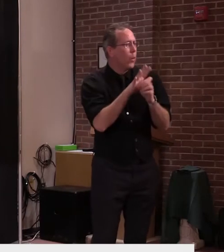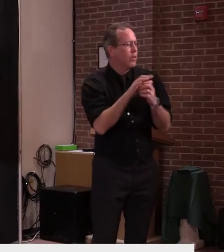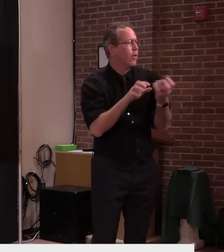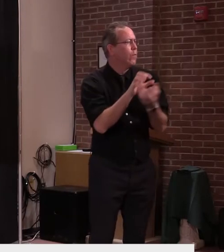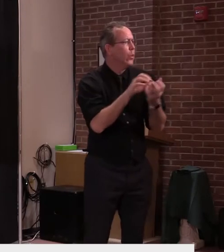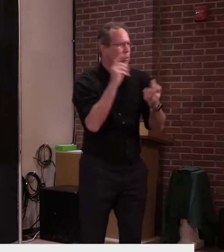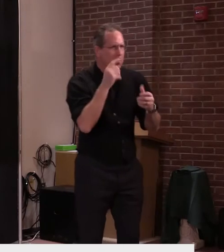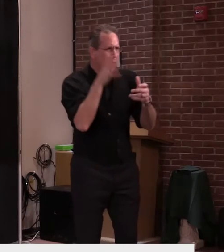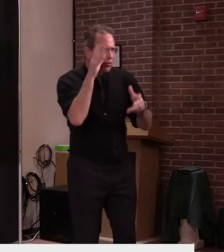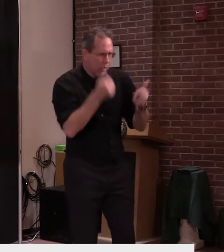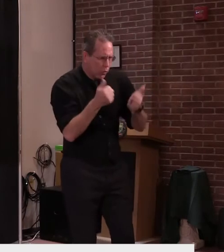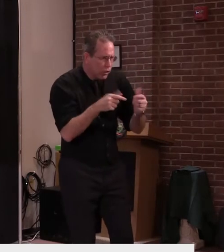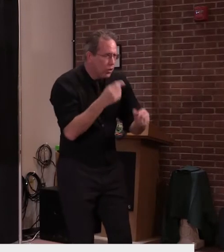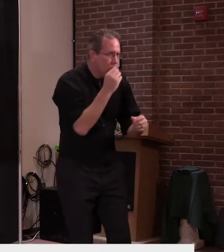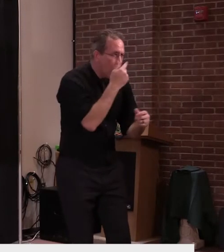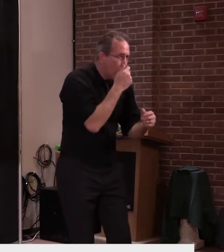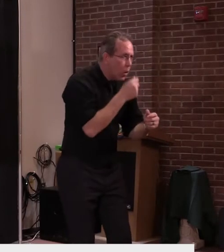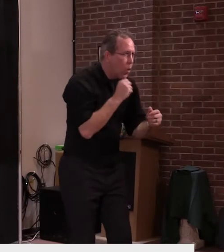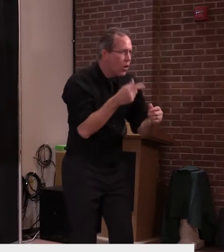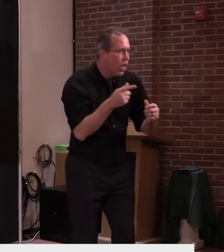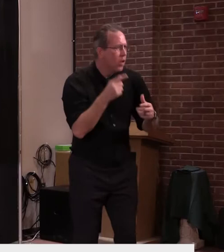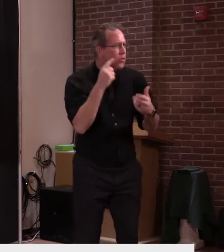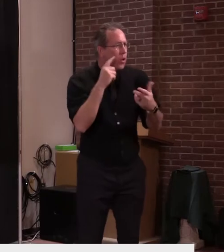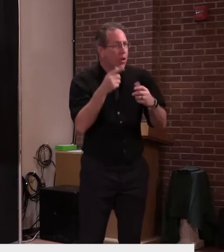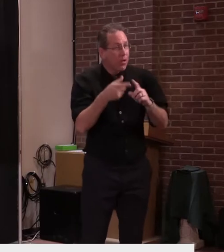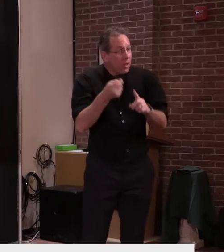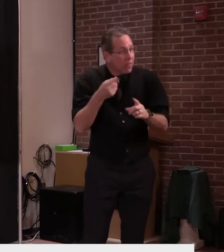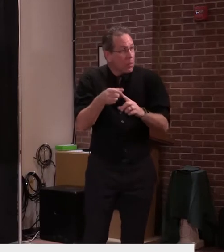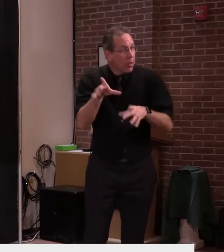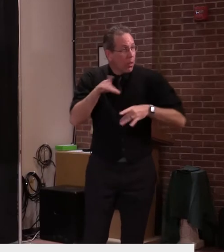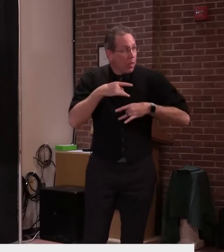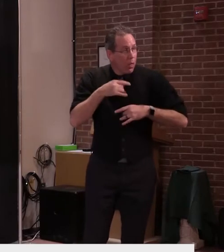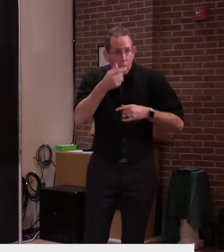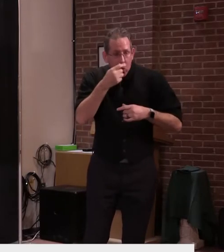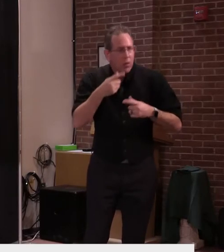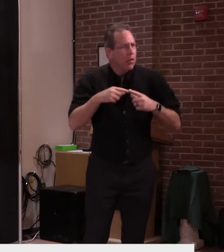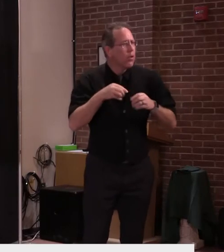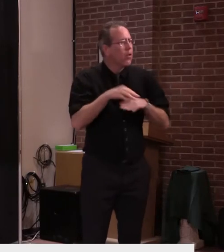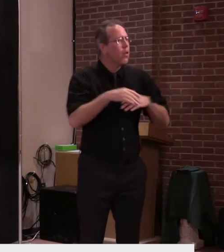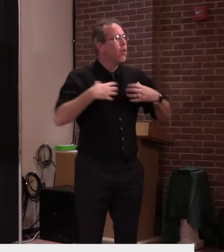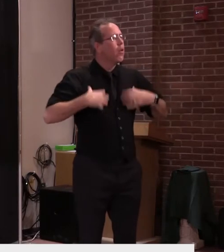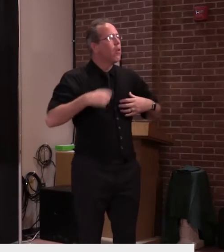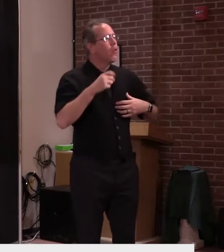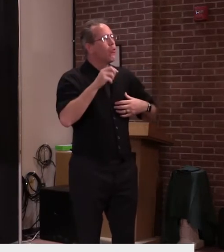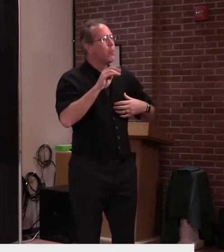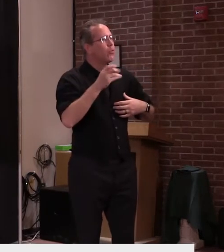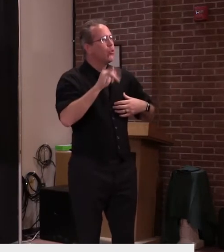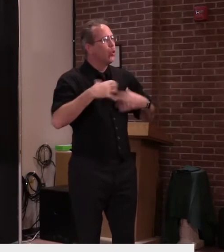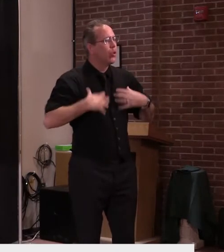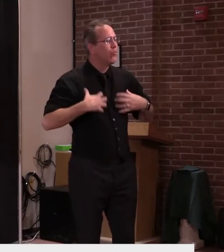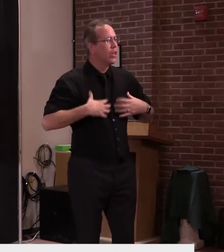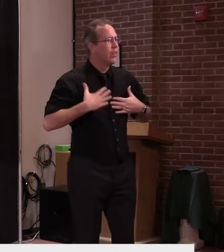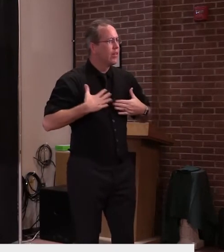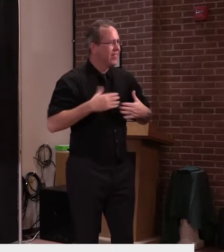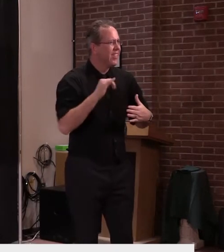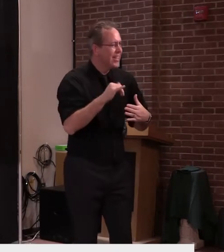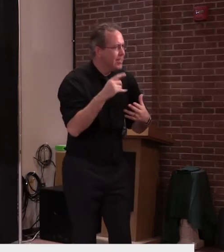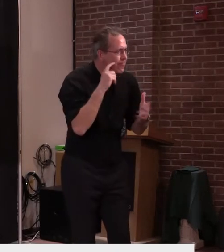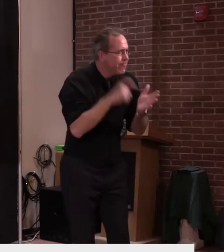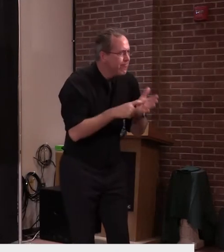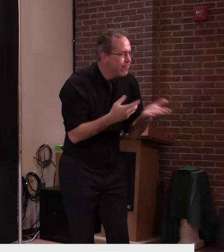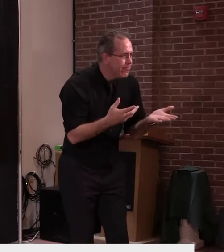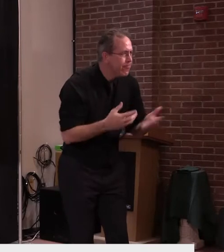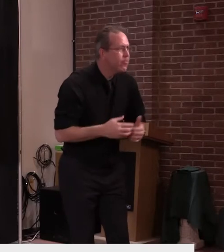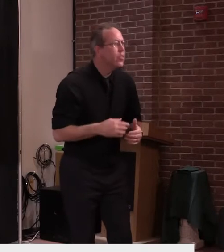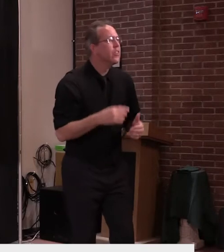respiratory viruses, non-COVID respiratory viruses that cause the common cold in most, but can make infants and medically complex